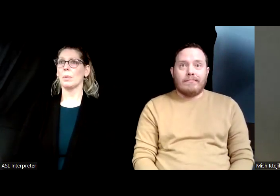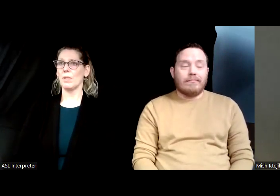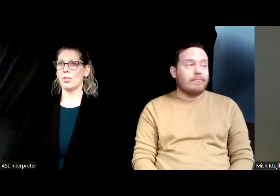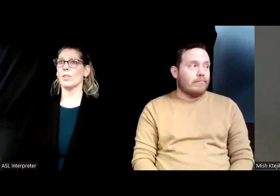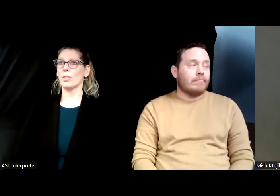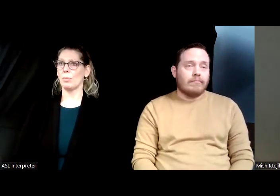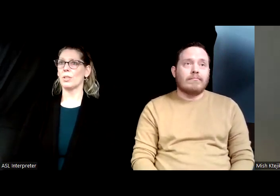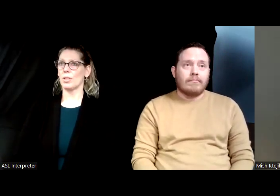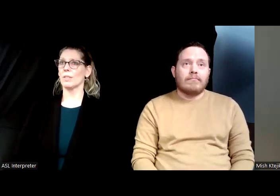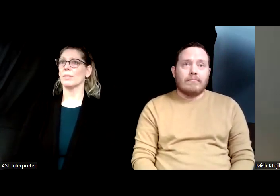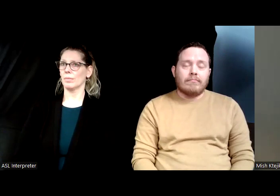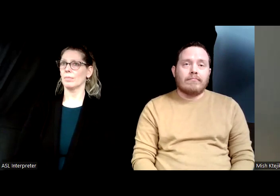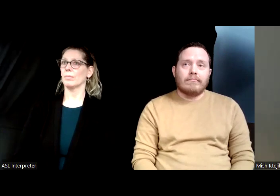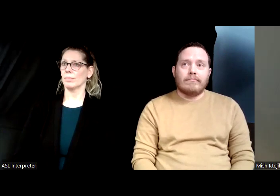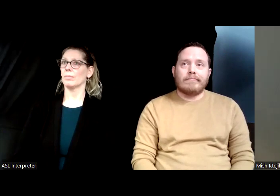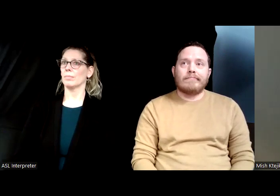the provisional license?